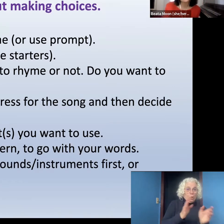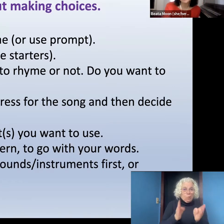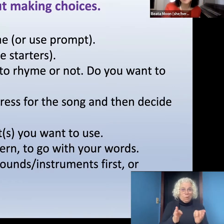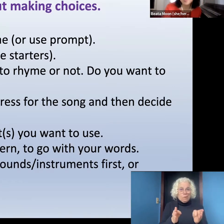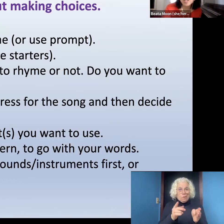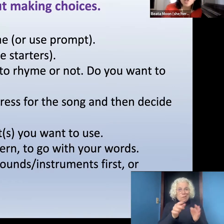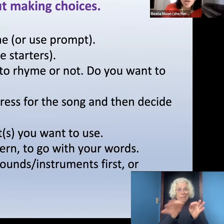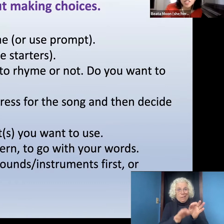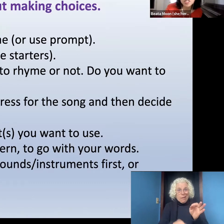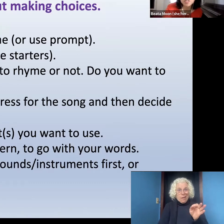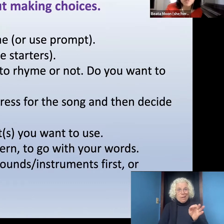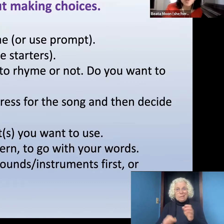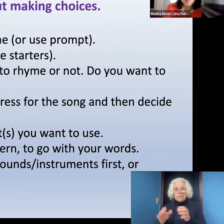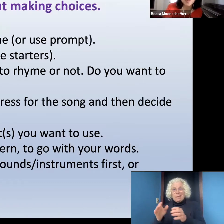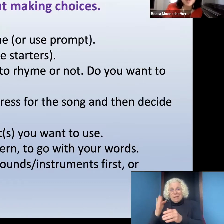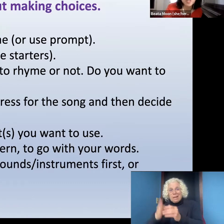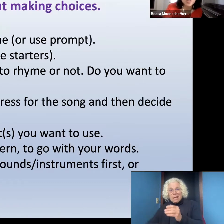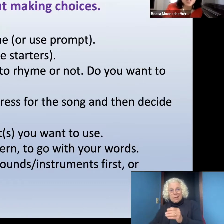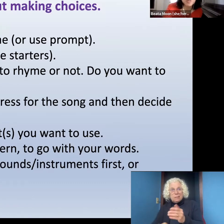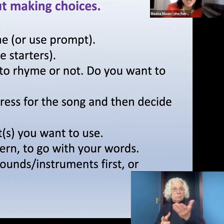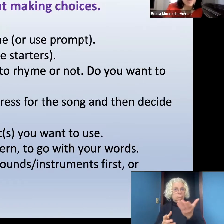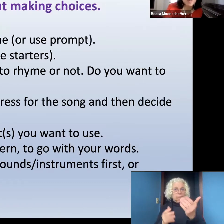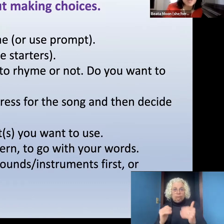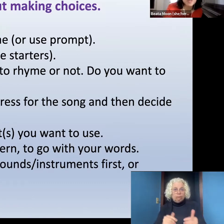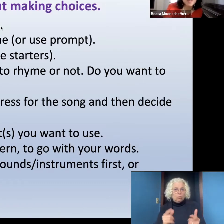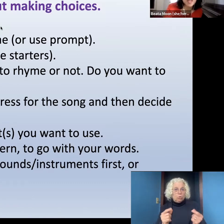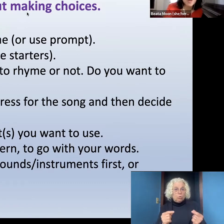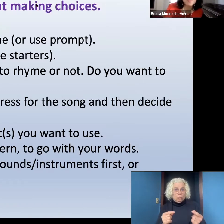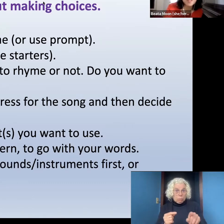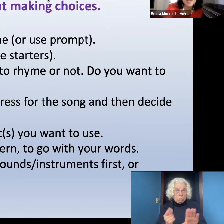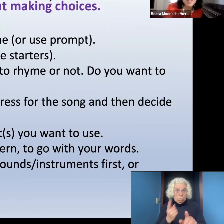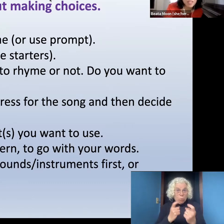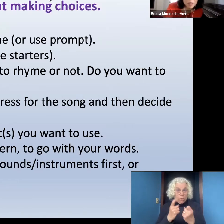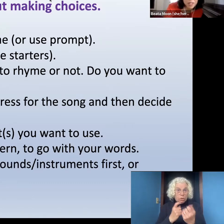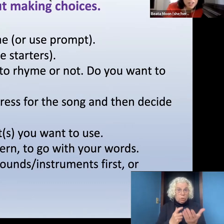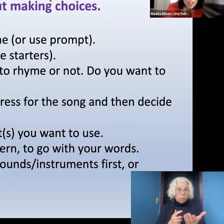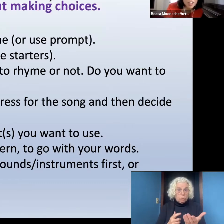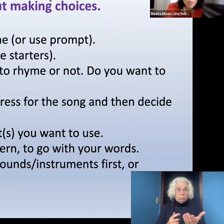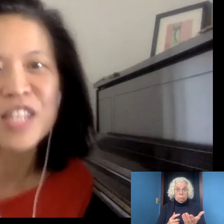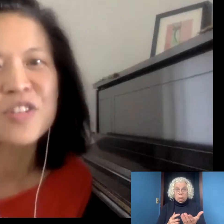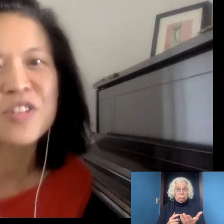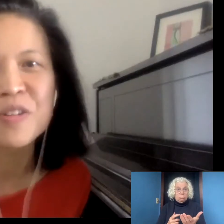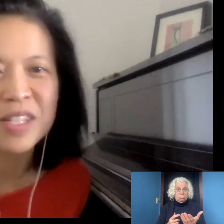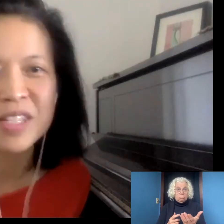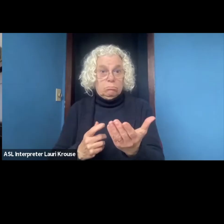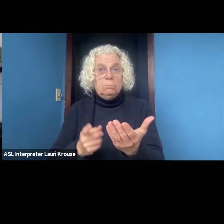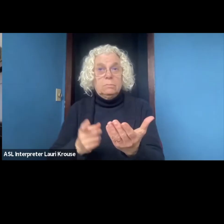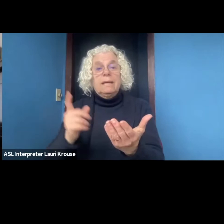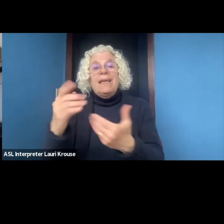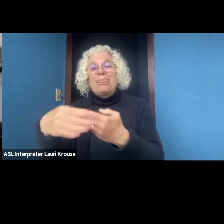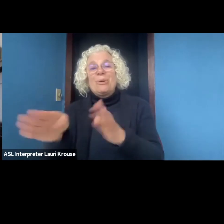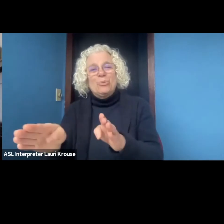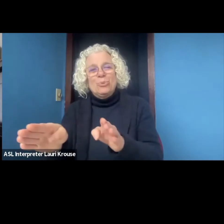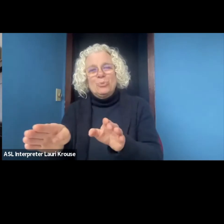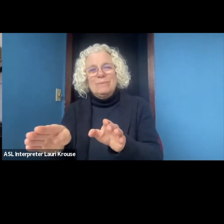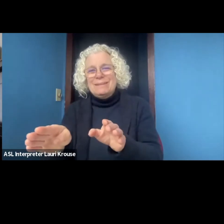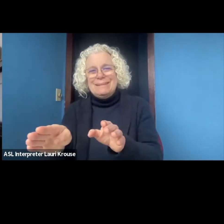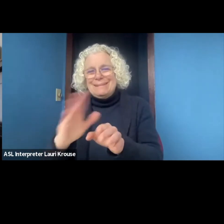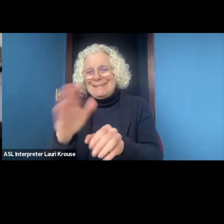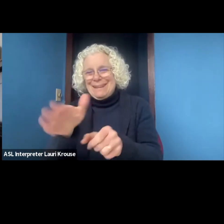makings. So are there any questions before we put you into breakout rooms? And hopefully you'll have a little bit longer, but as you know, it's never going to be long